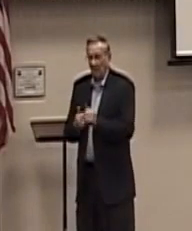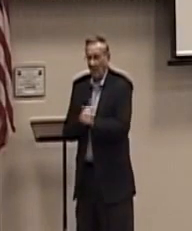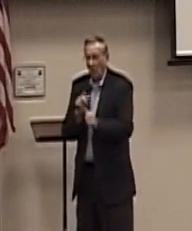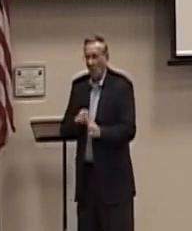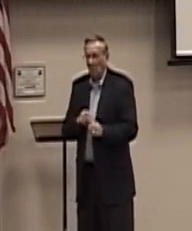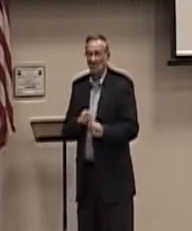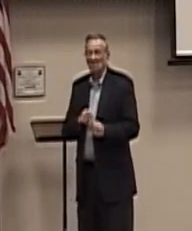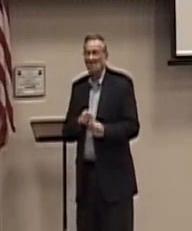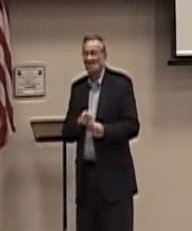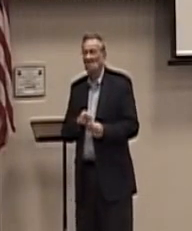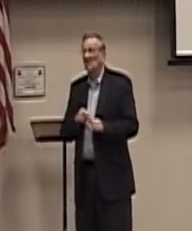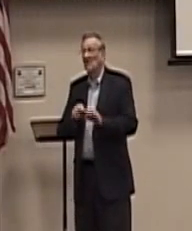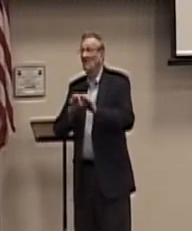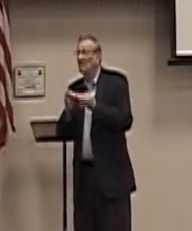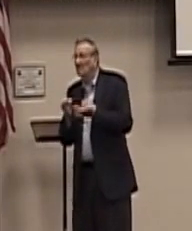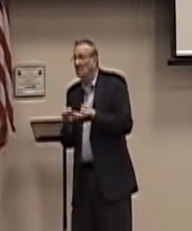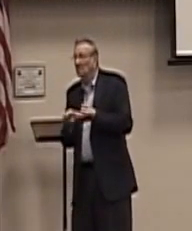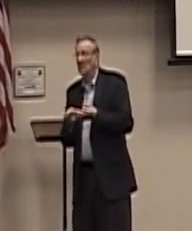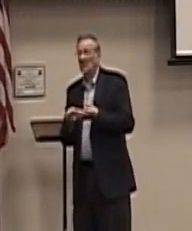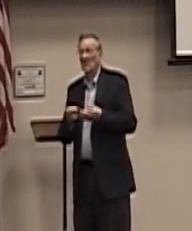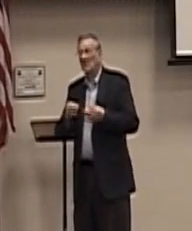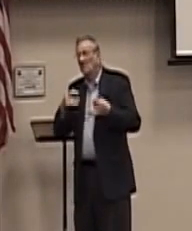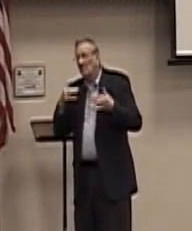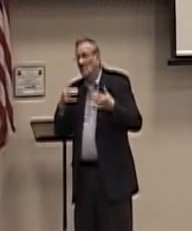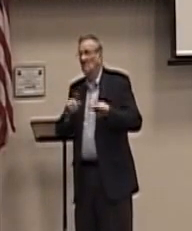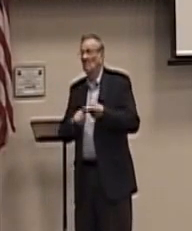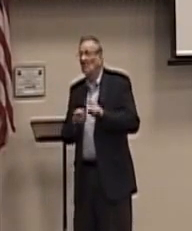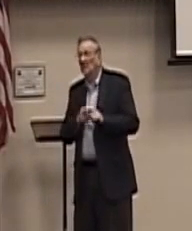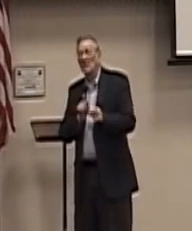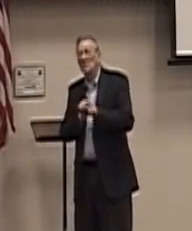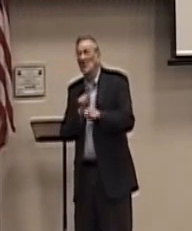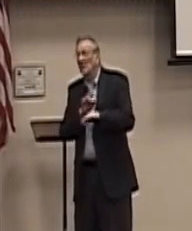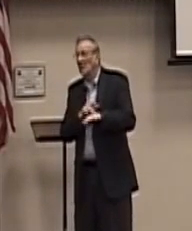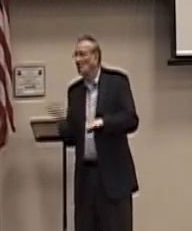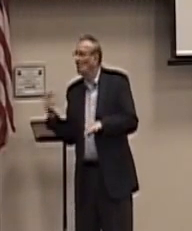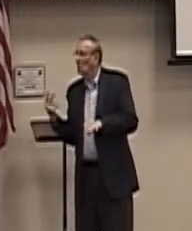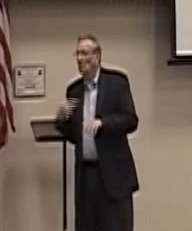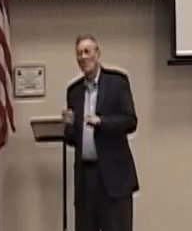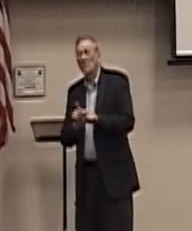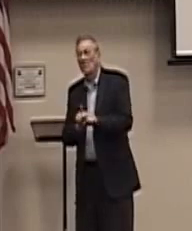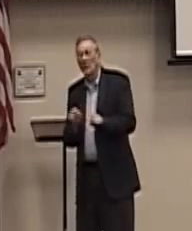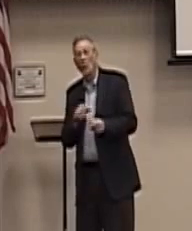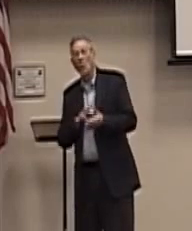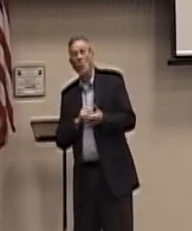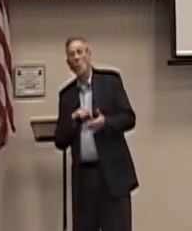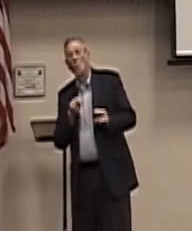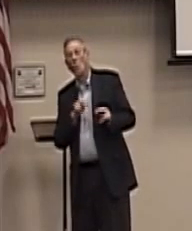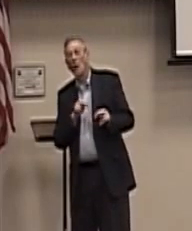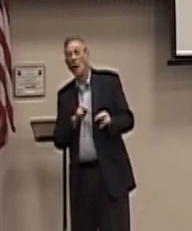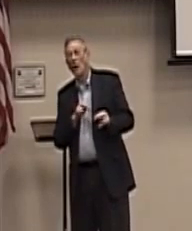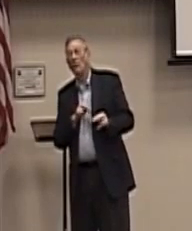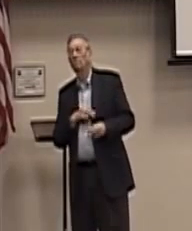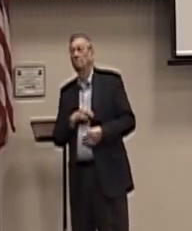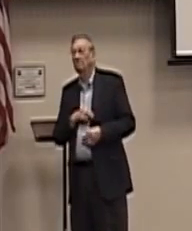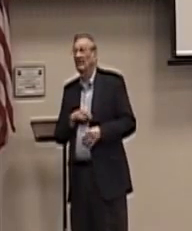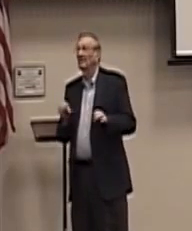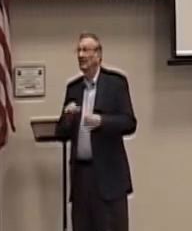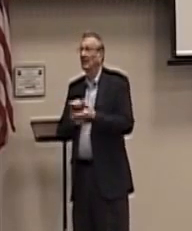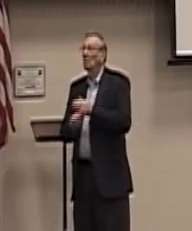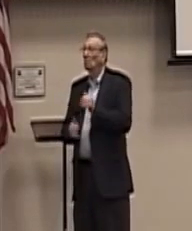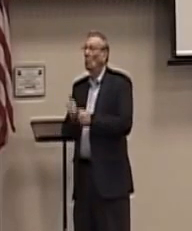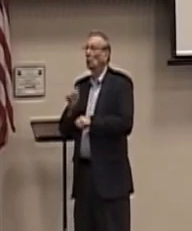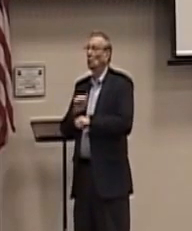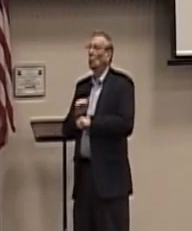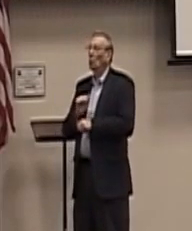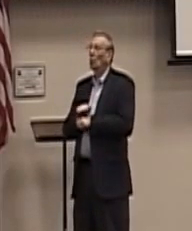on the familial and friend contacts that are connected to them. He does that primarily, most of the